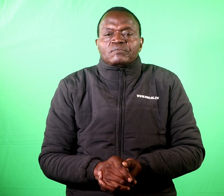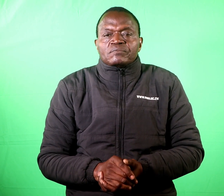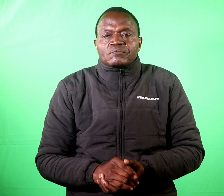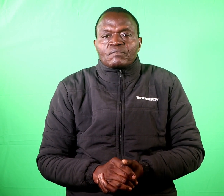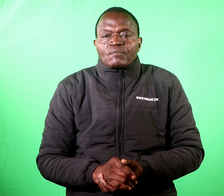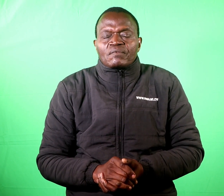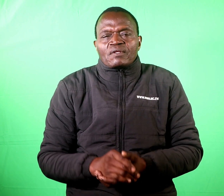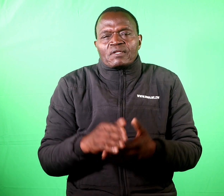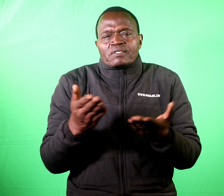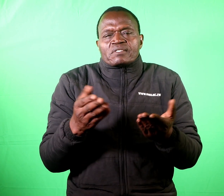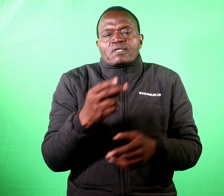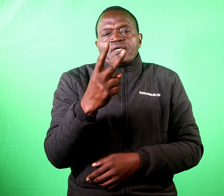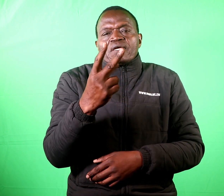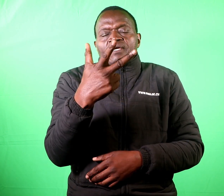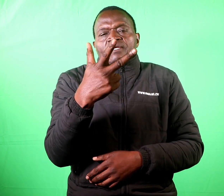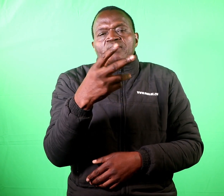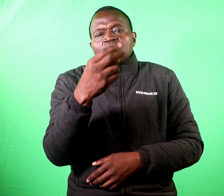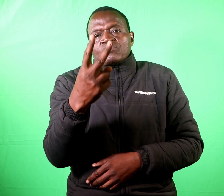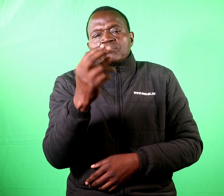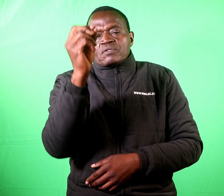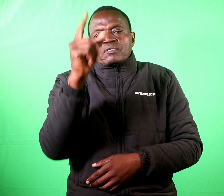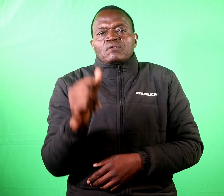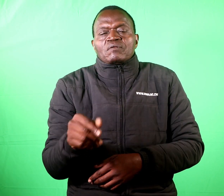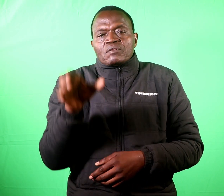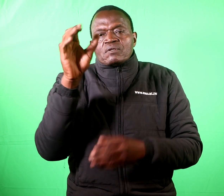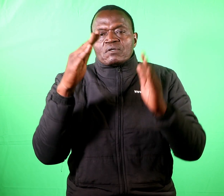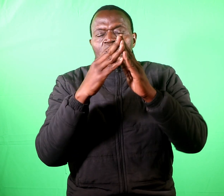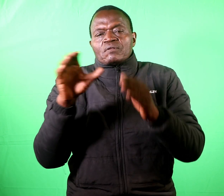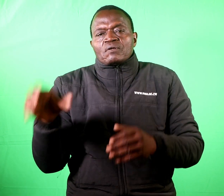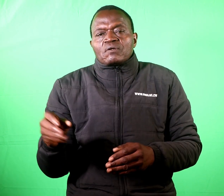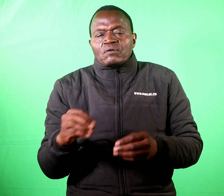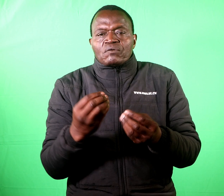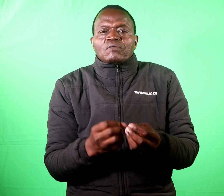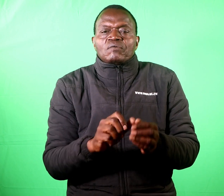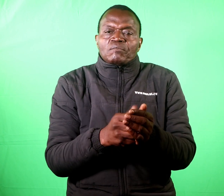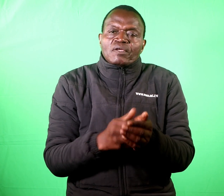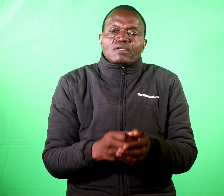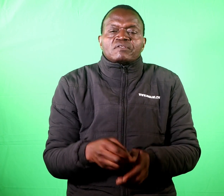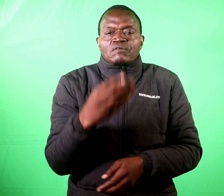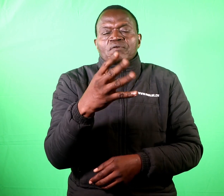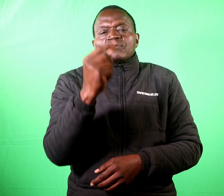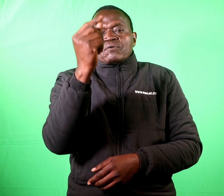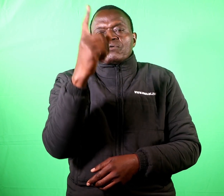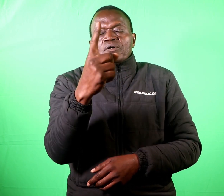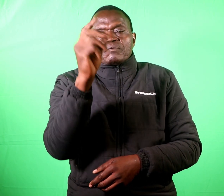At least 82% of the households grew maize, 41% grew groundnuts,